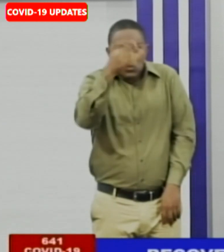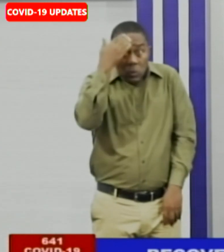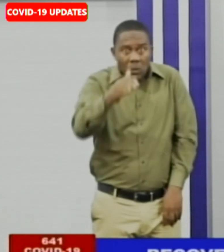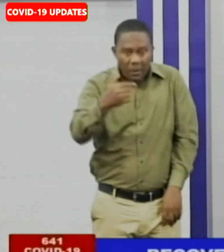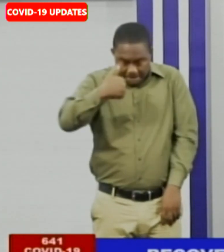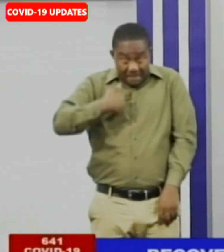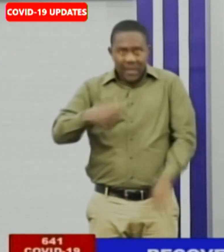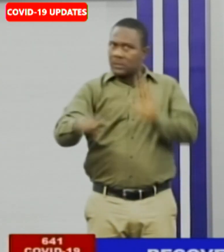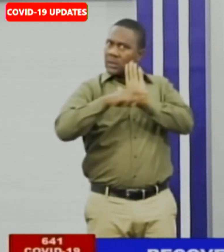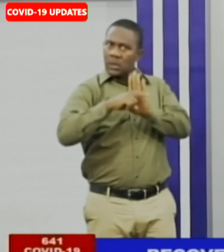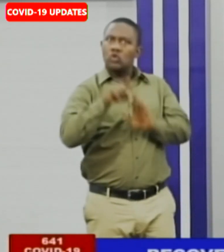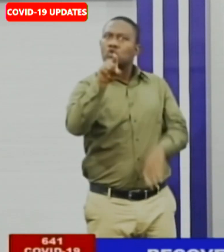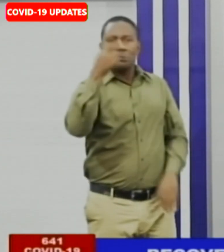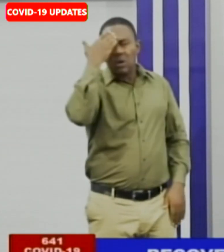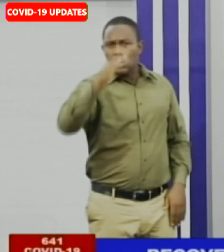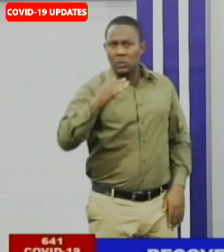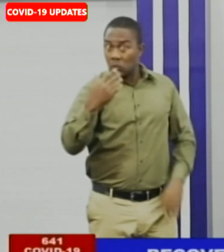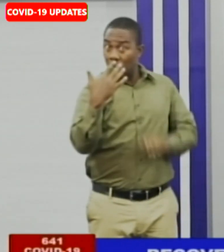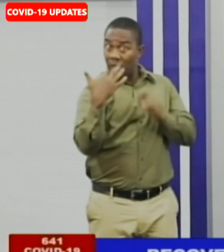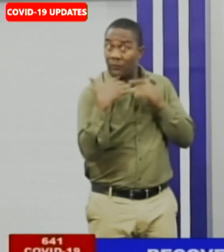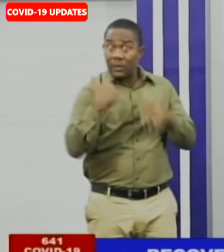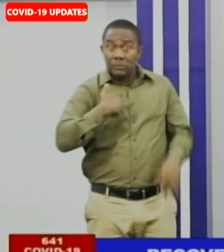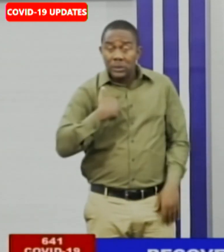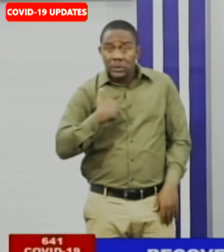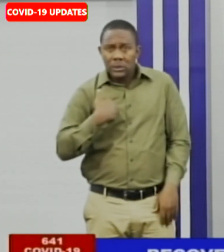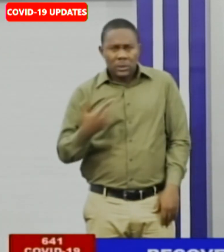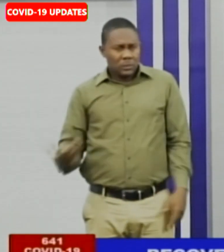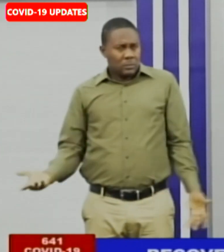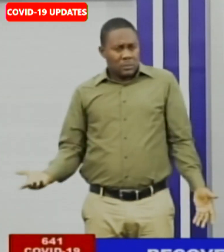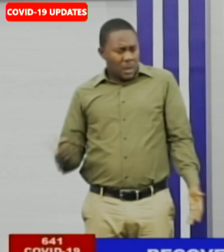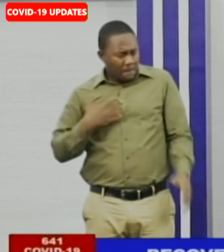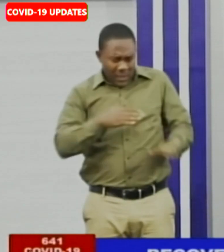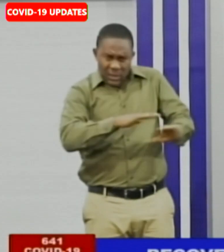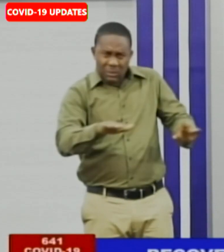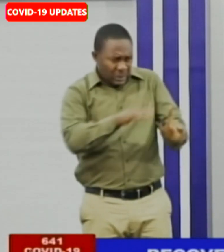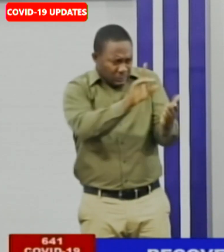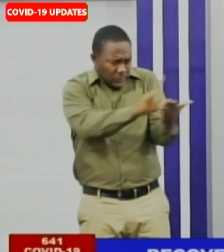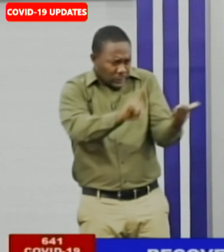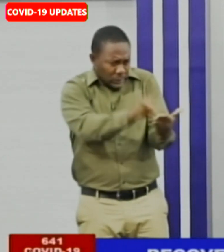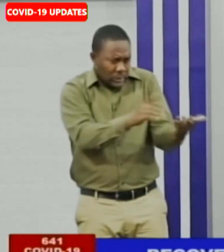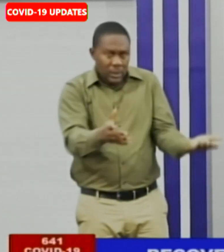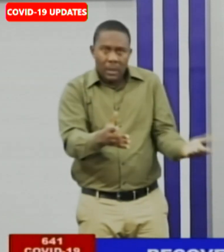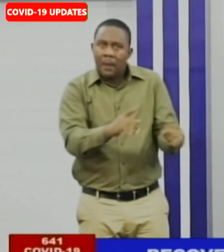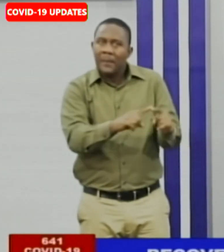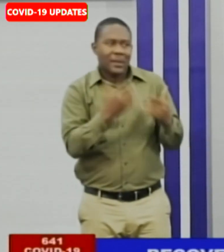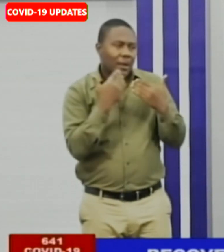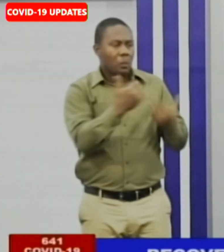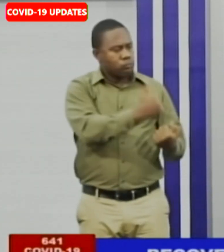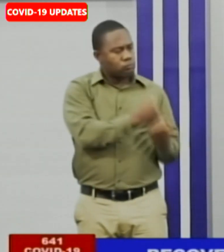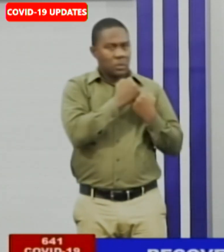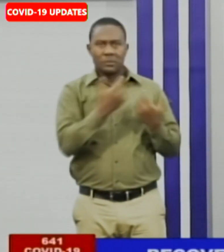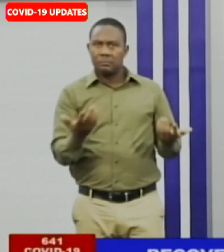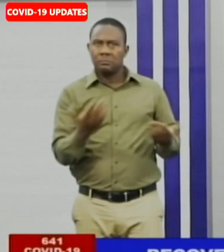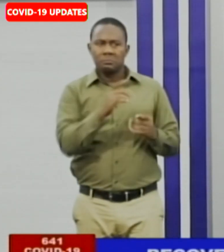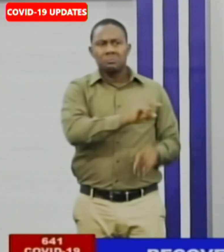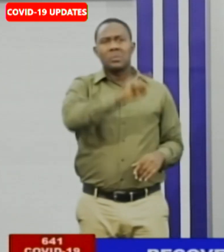Too. What about you? But you are rather scared of me. The stigma over there, my children, I thank God they are strong behind me. They go to town. Some of them don't want to